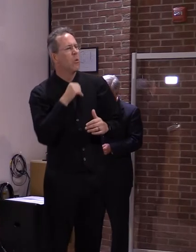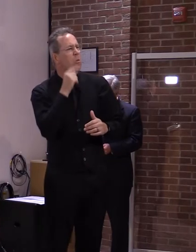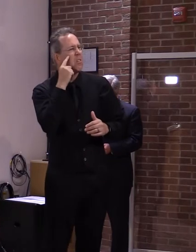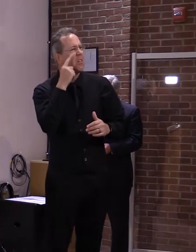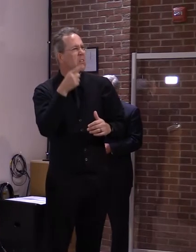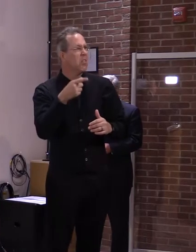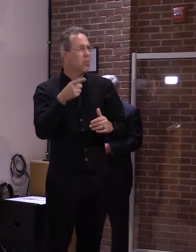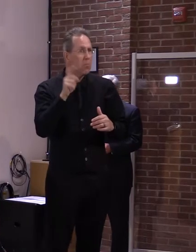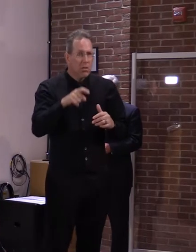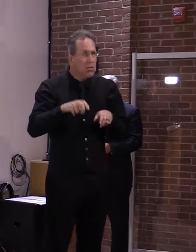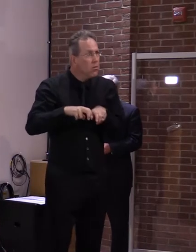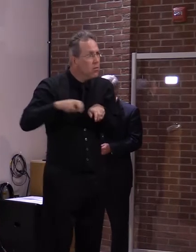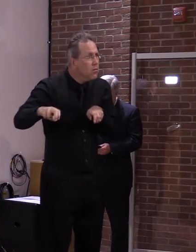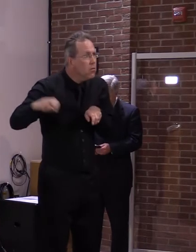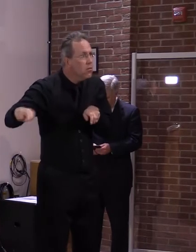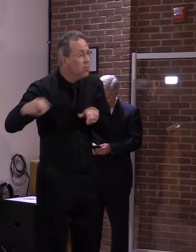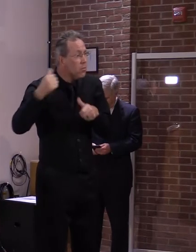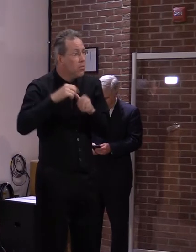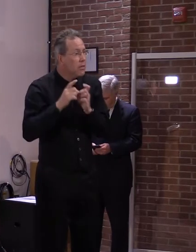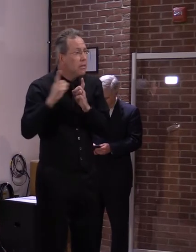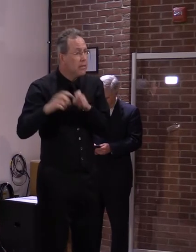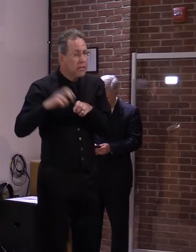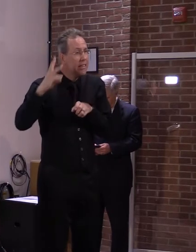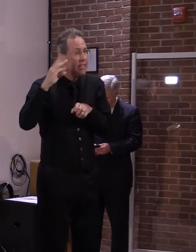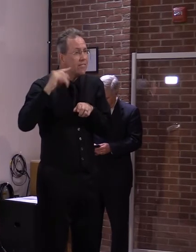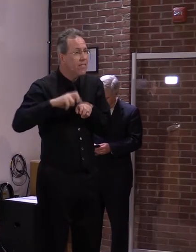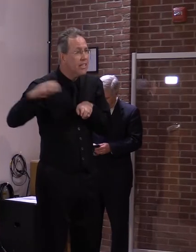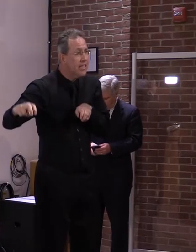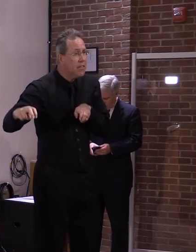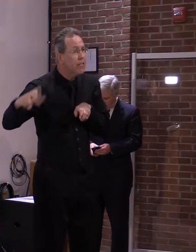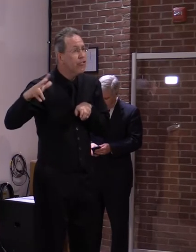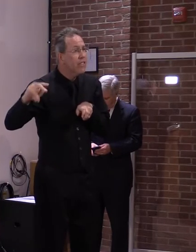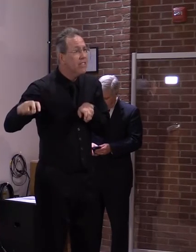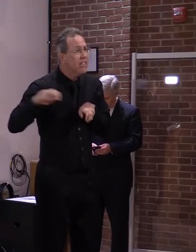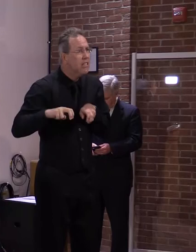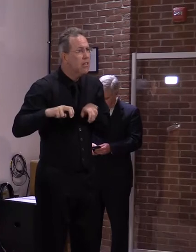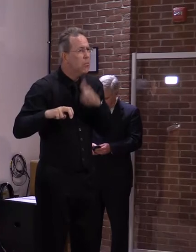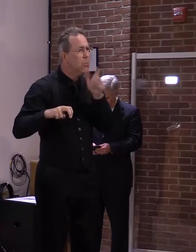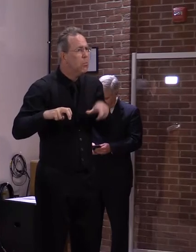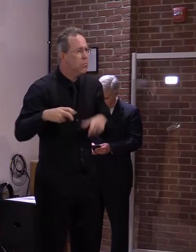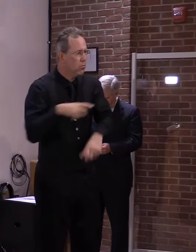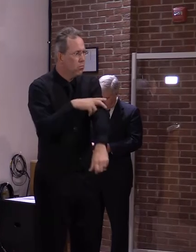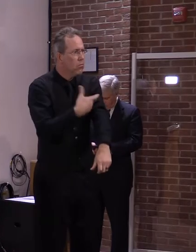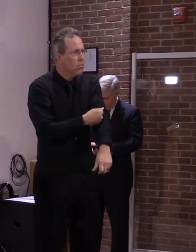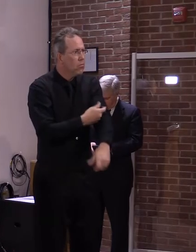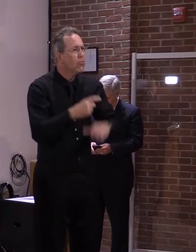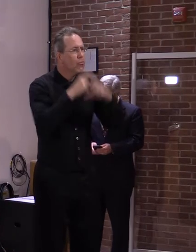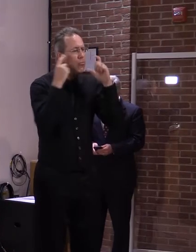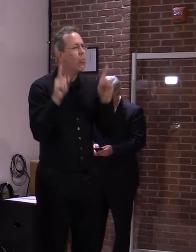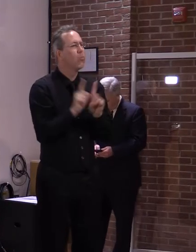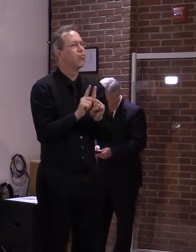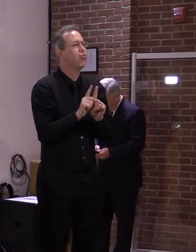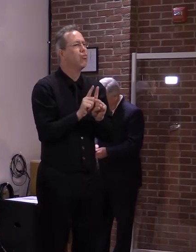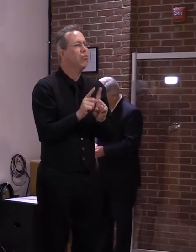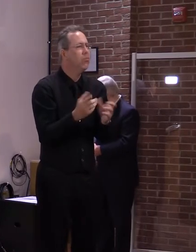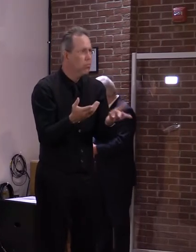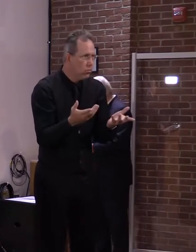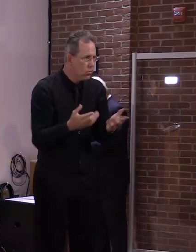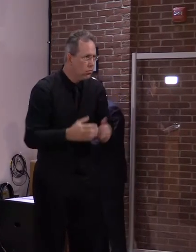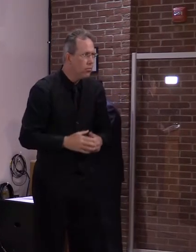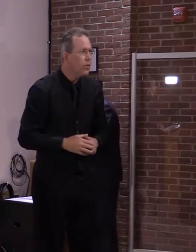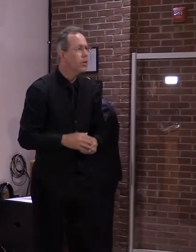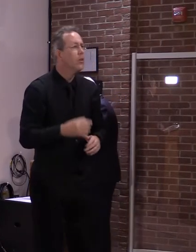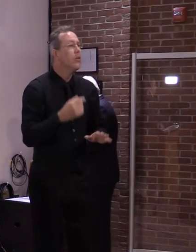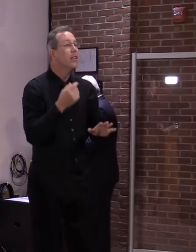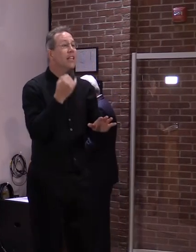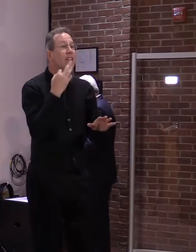less inevitable. And our data shows that it's extremely effective in suppressing the virus. So therefore, even if we have students in school that are not